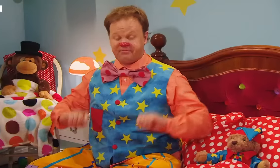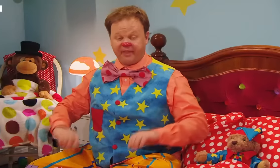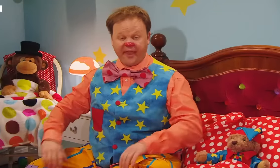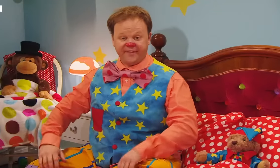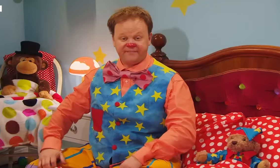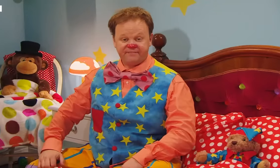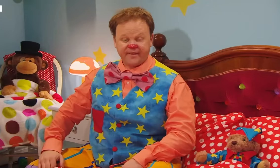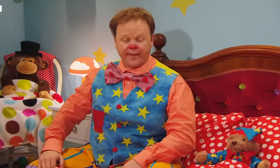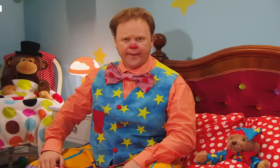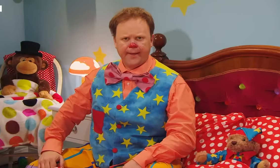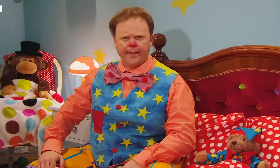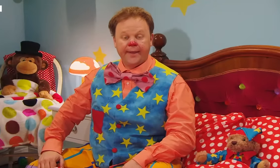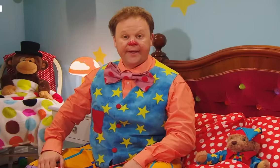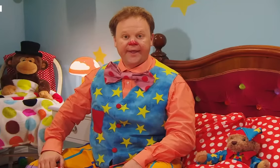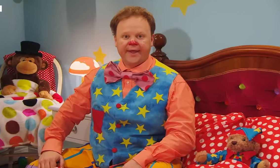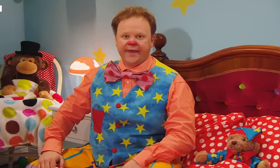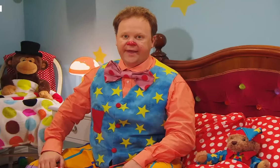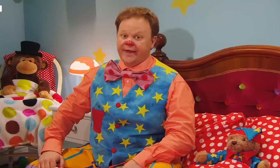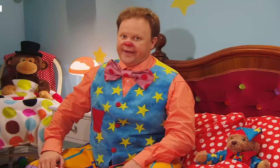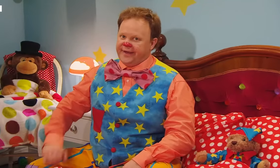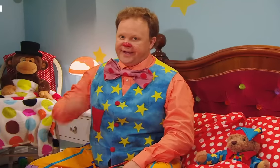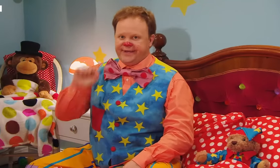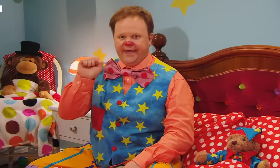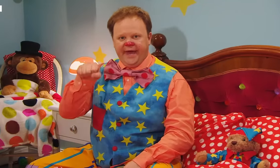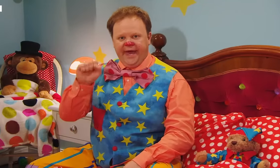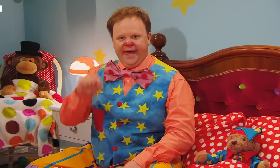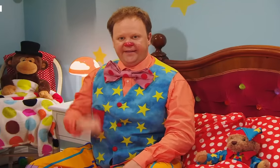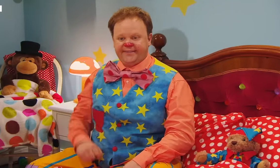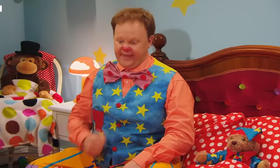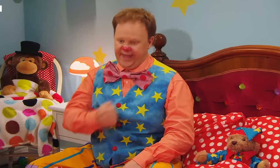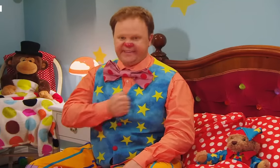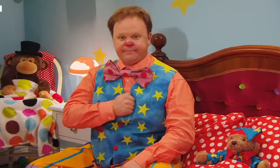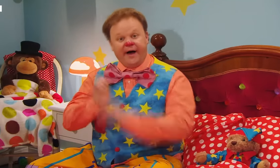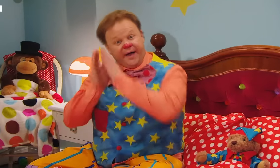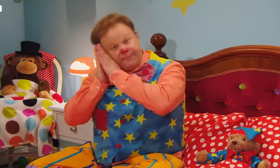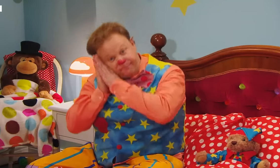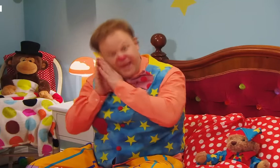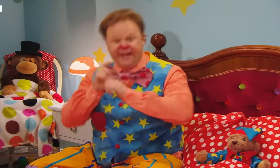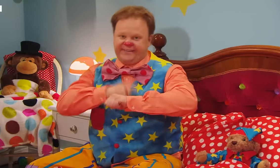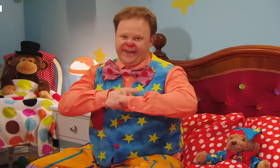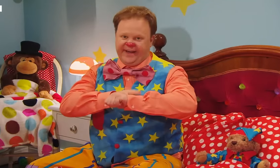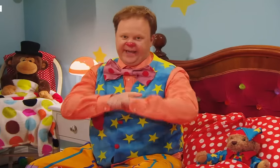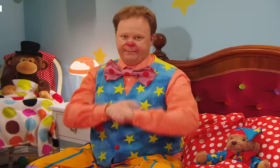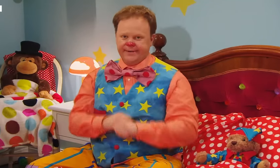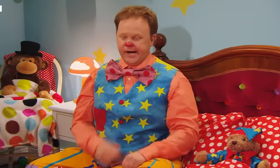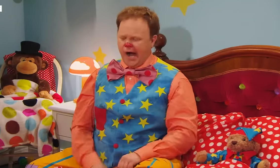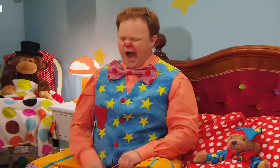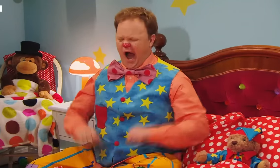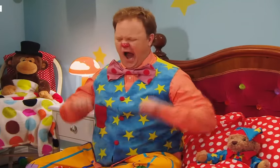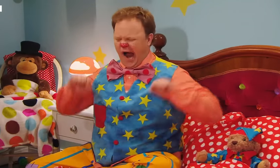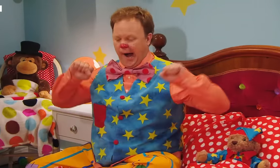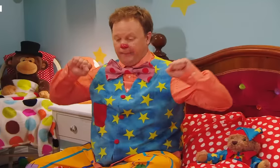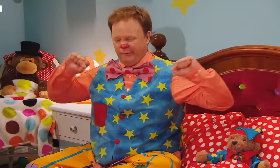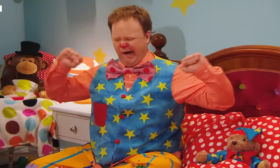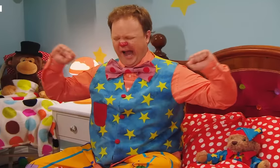Is it your bedtime, Mr. Tumble? Yes, it's my bedtime. I'm